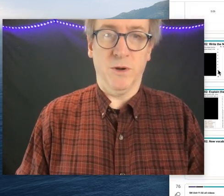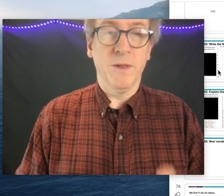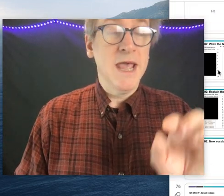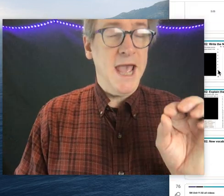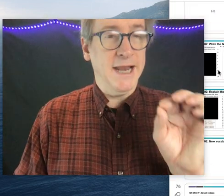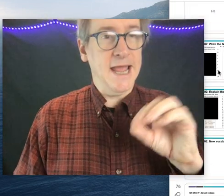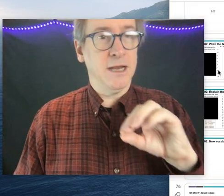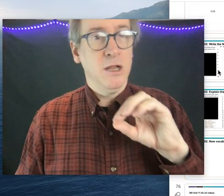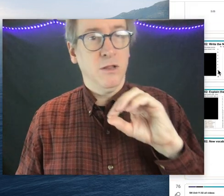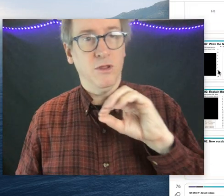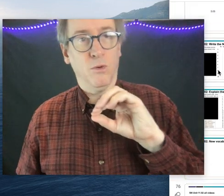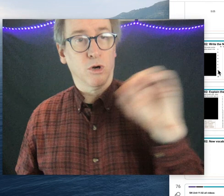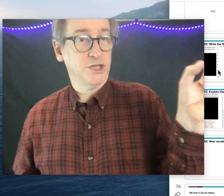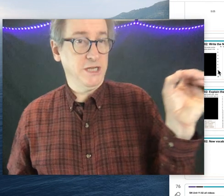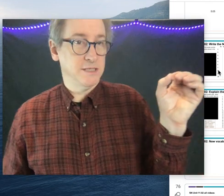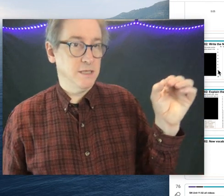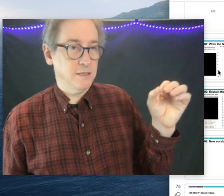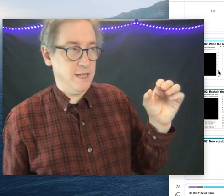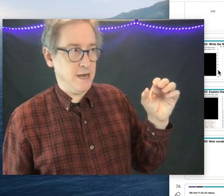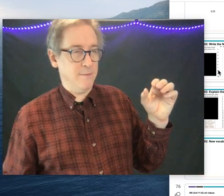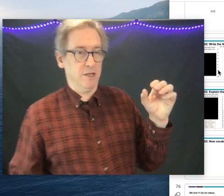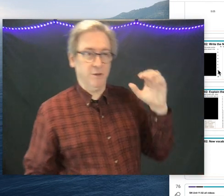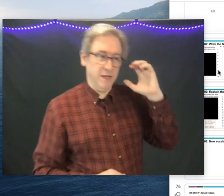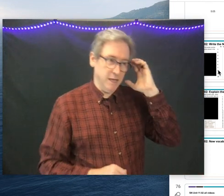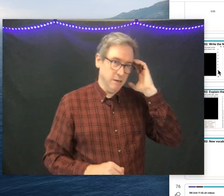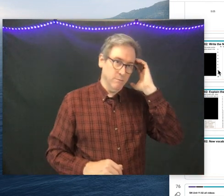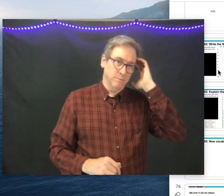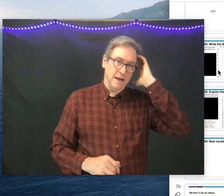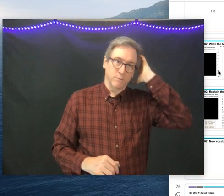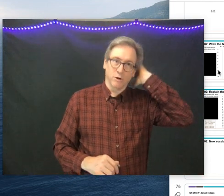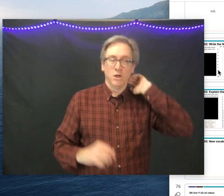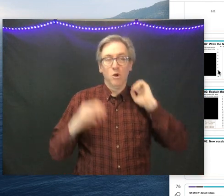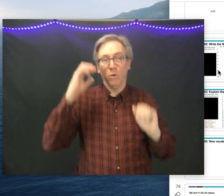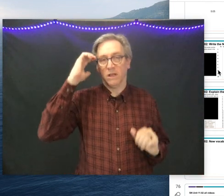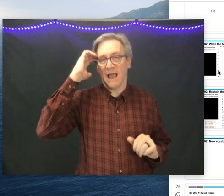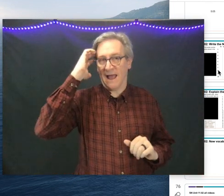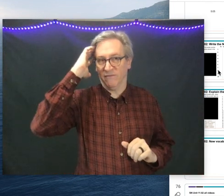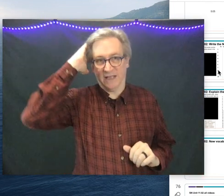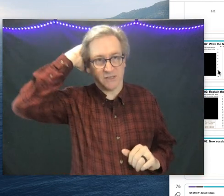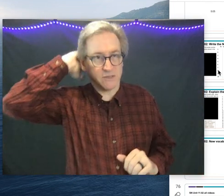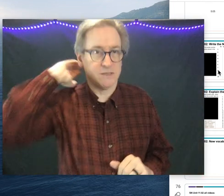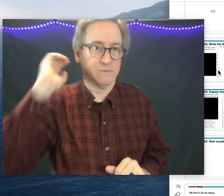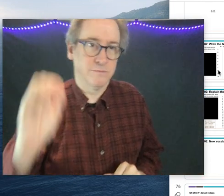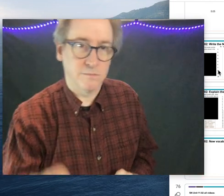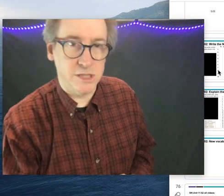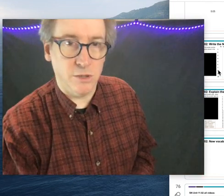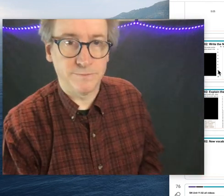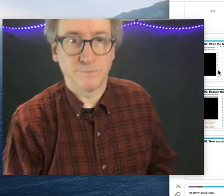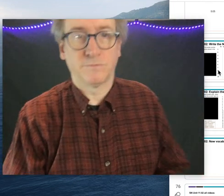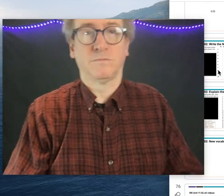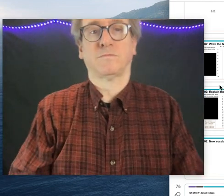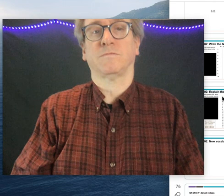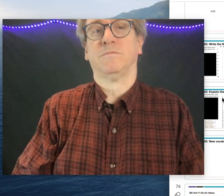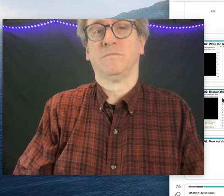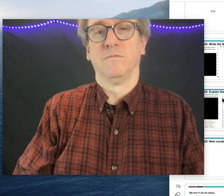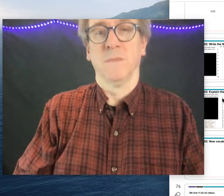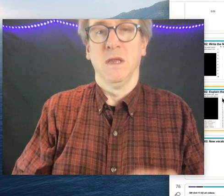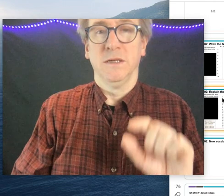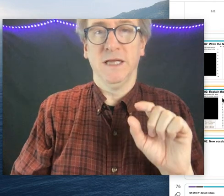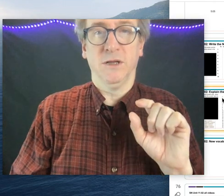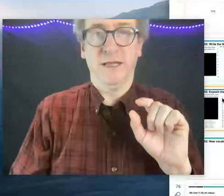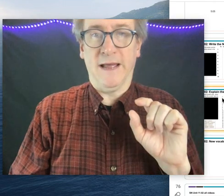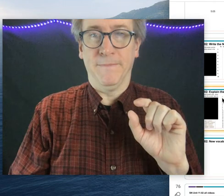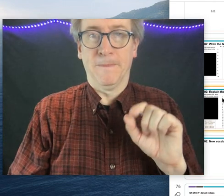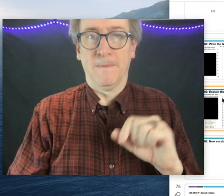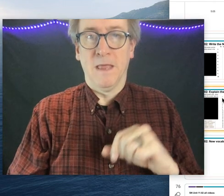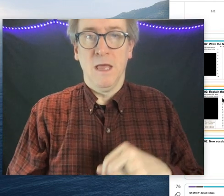each one. And again, the worksheet that I'm including in Blackboard will have the answers. So take